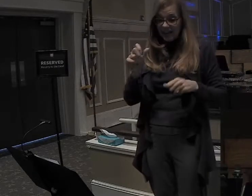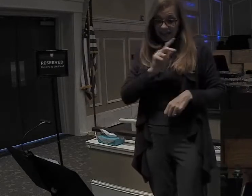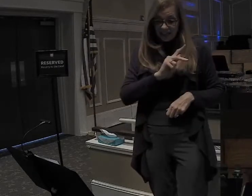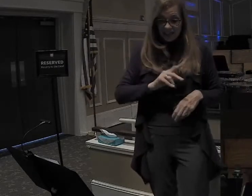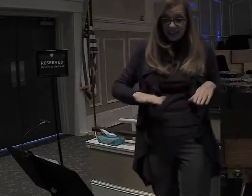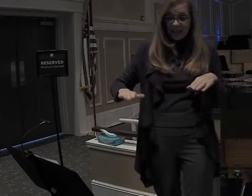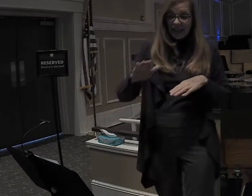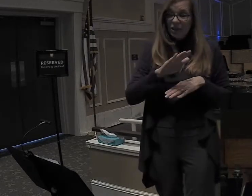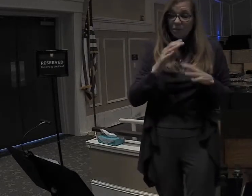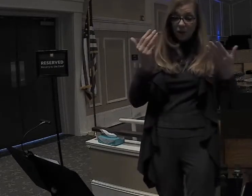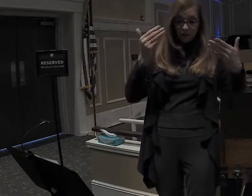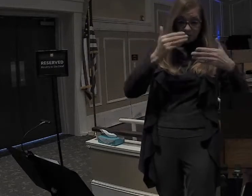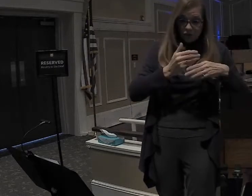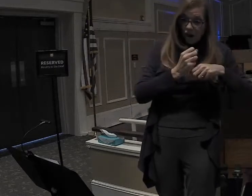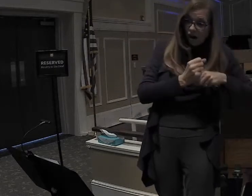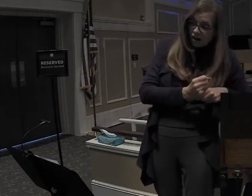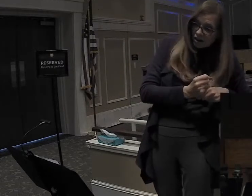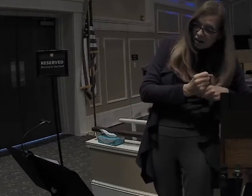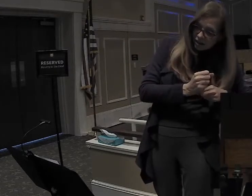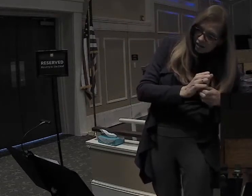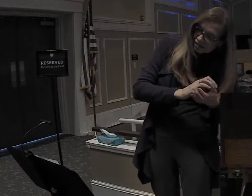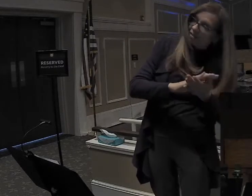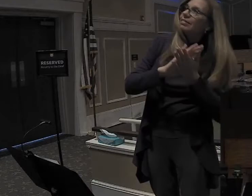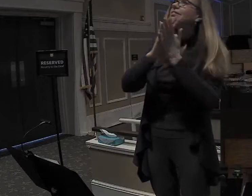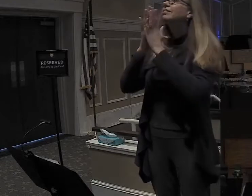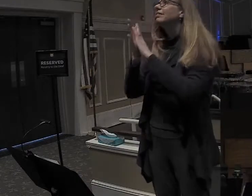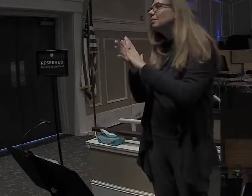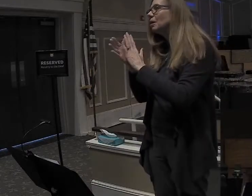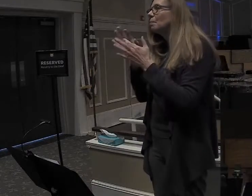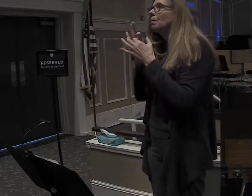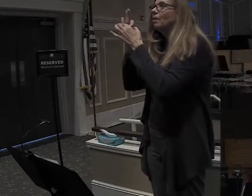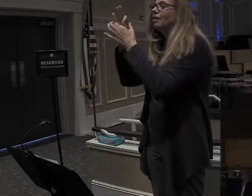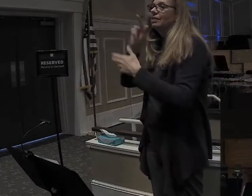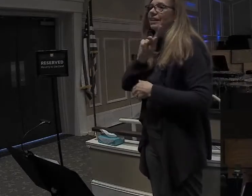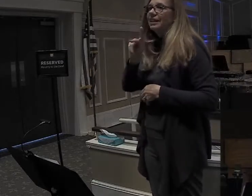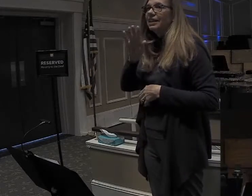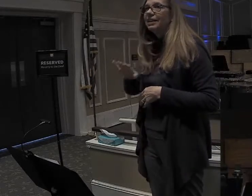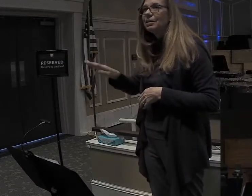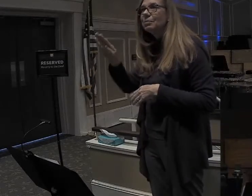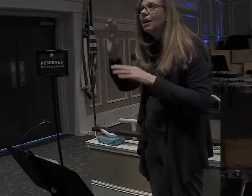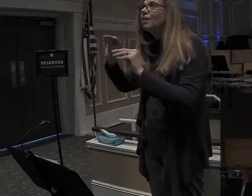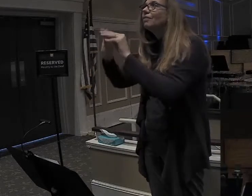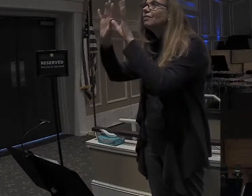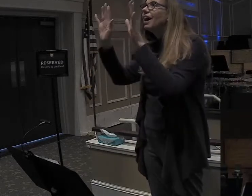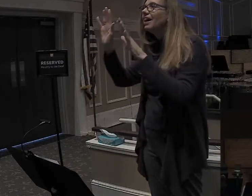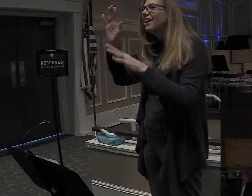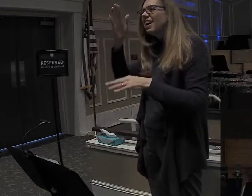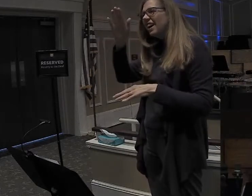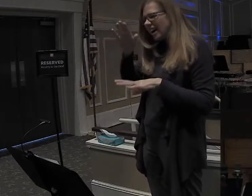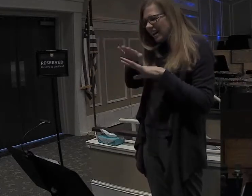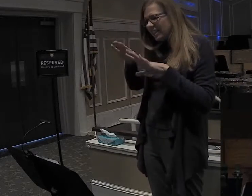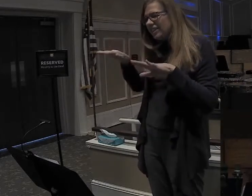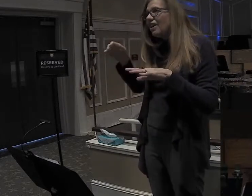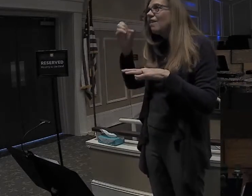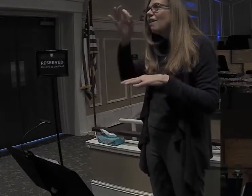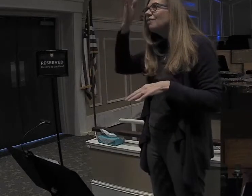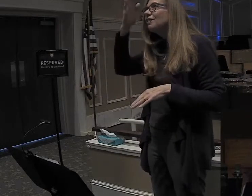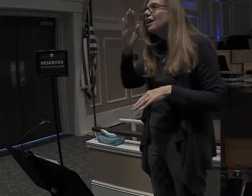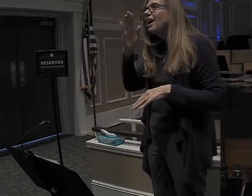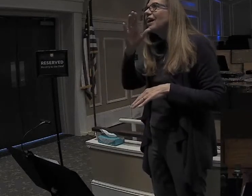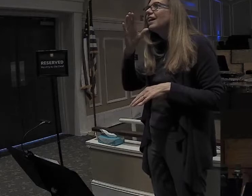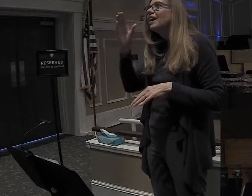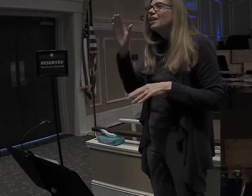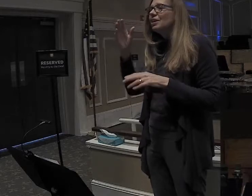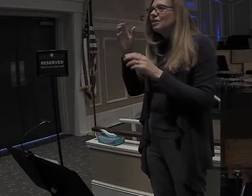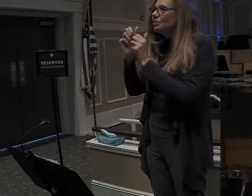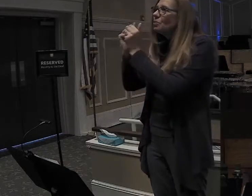darkness into the kingdom of his dear Son. That you could become a child of God, a co-heir with Christ, through